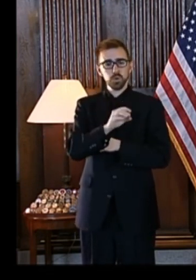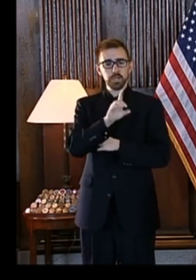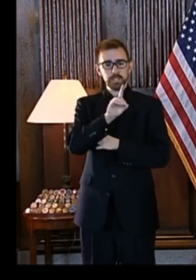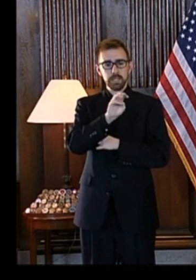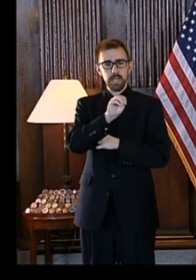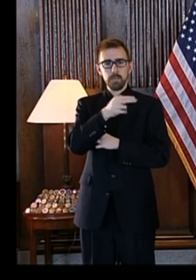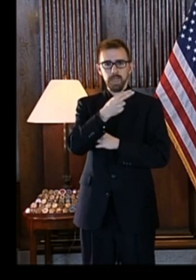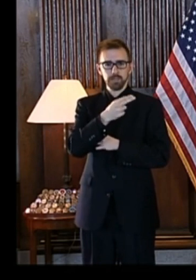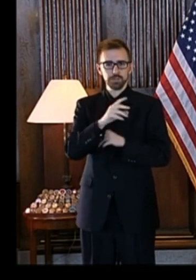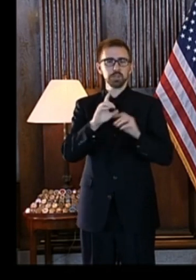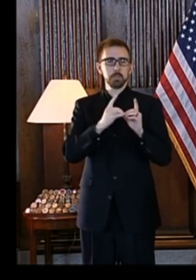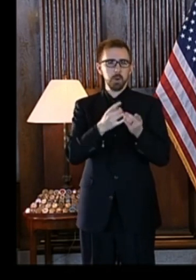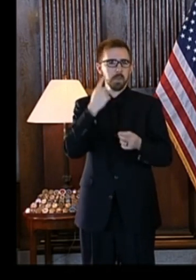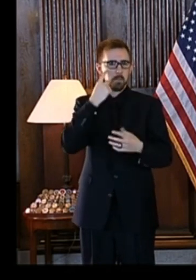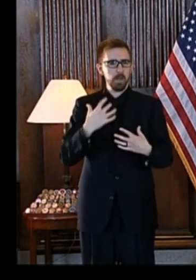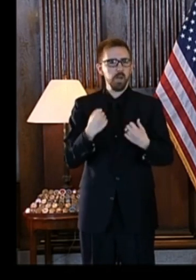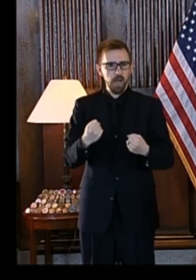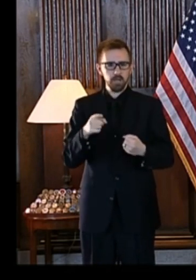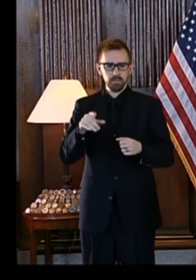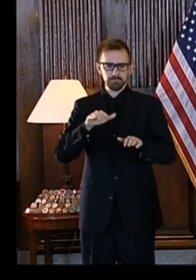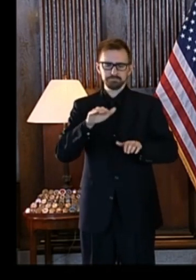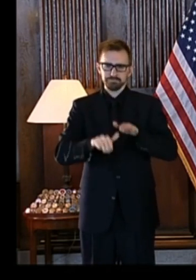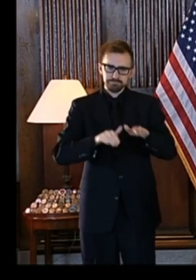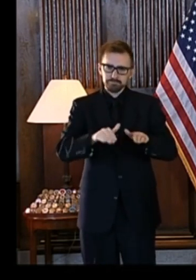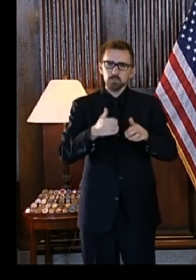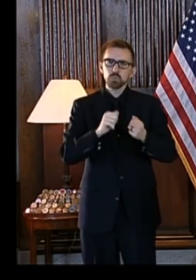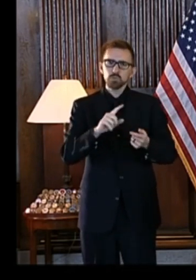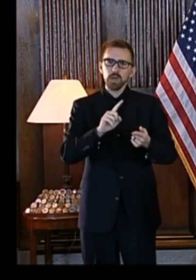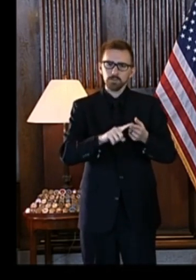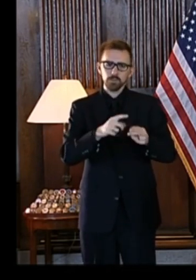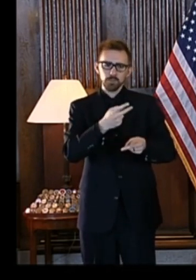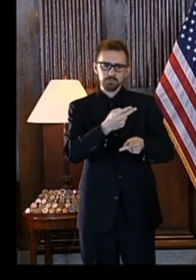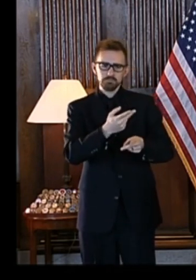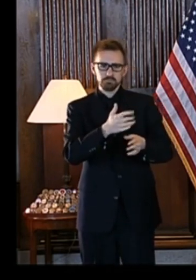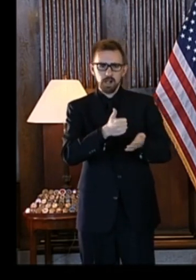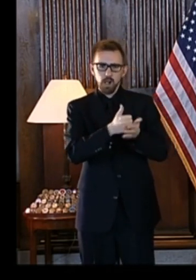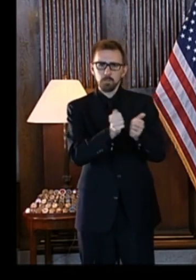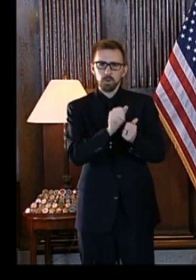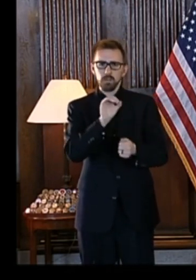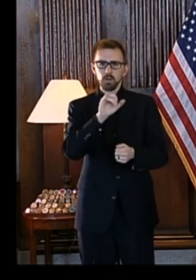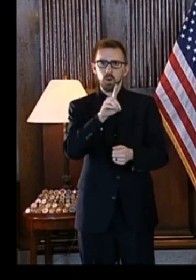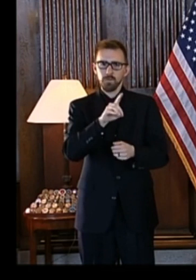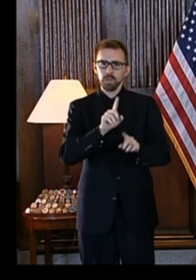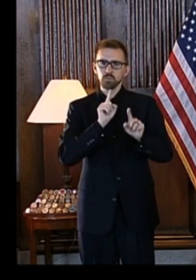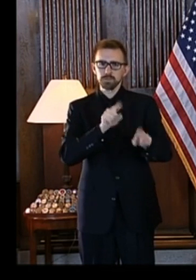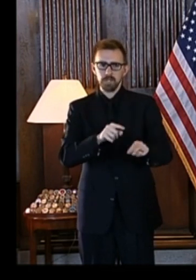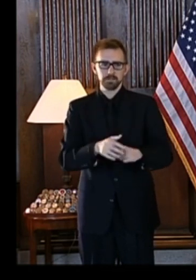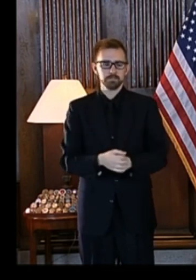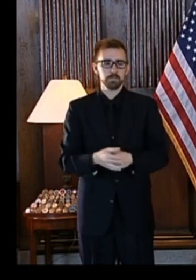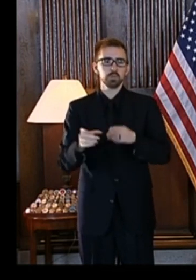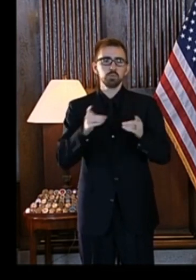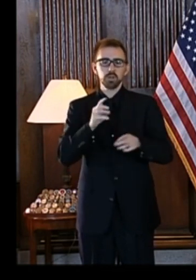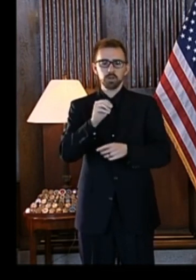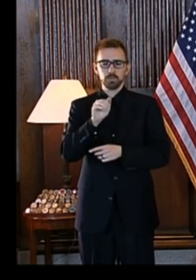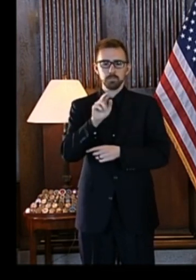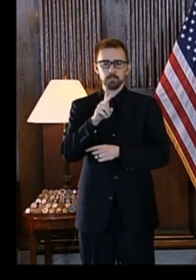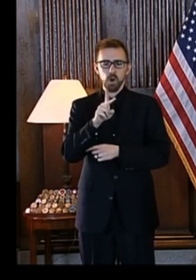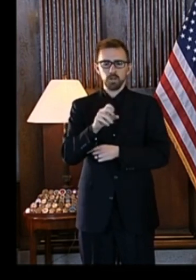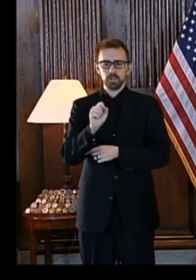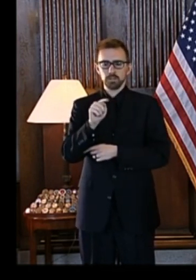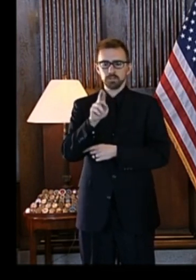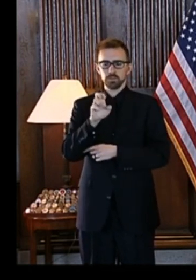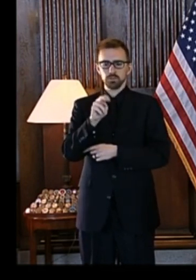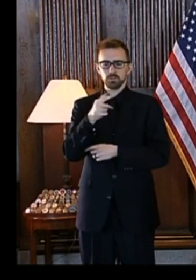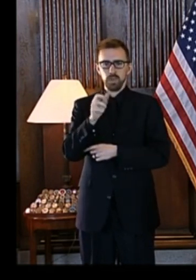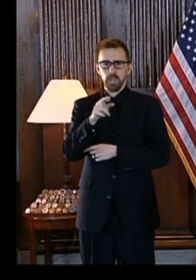Health has been taking steps to help with our COVID-19 response. Today, Director Mark Stringer is here today to